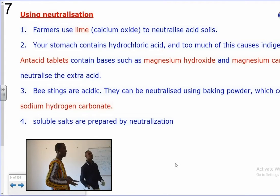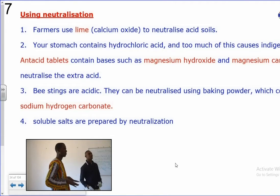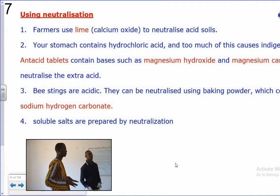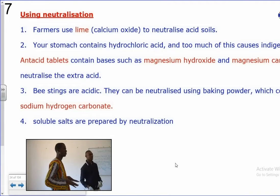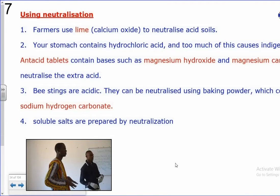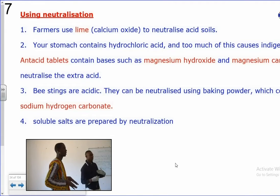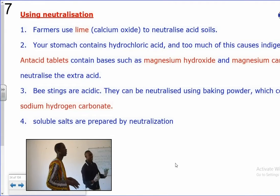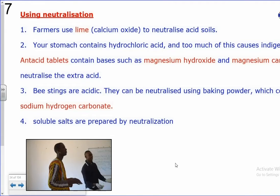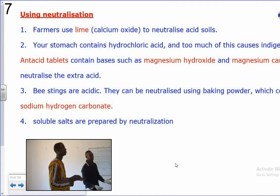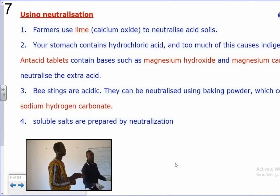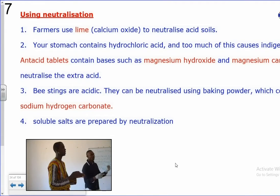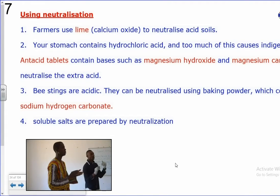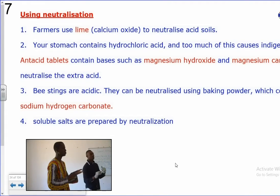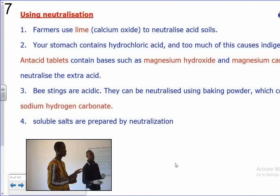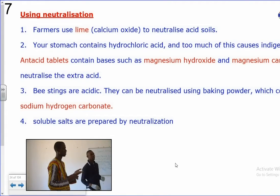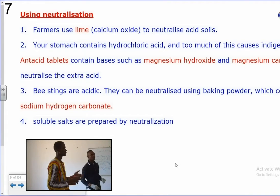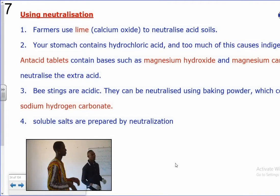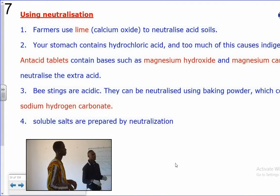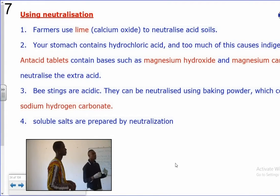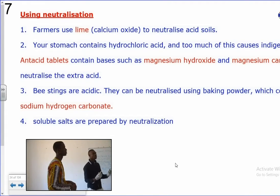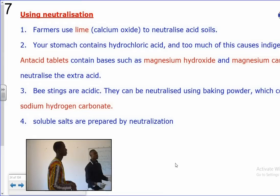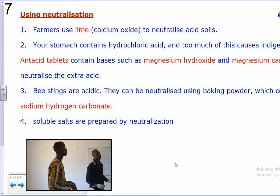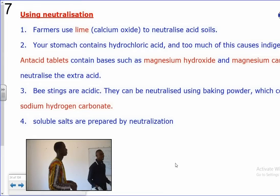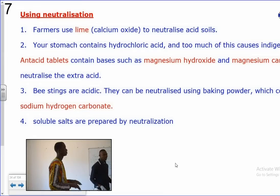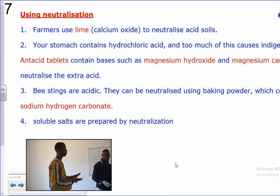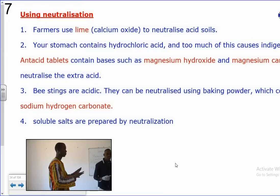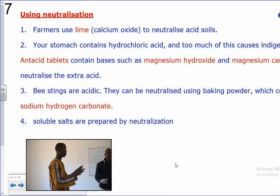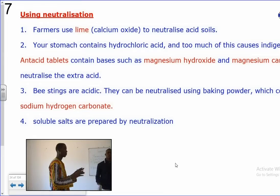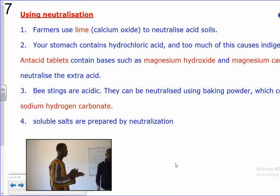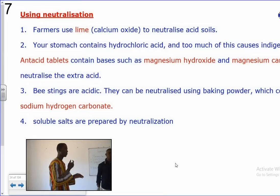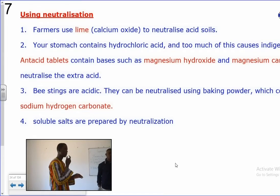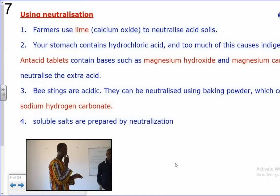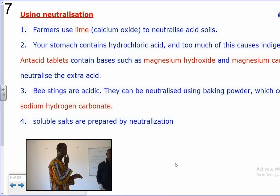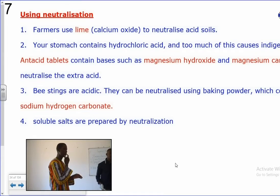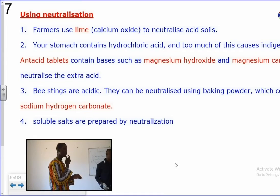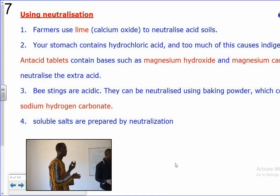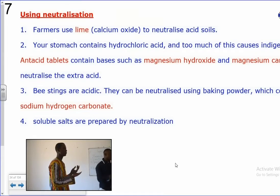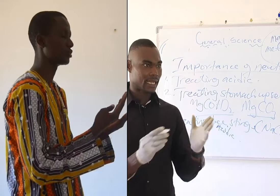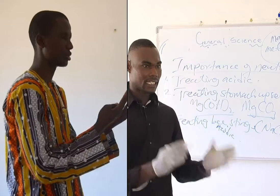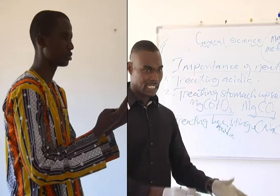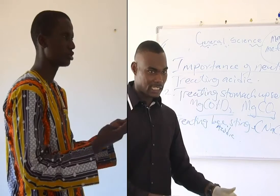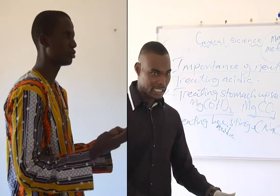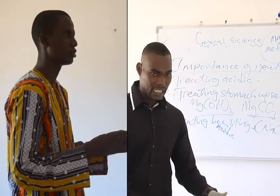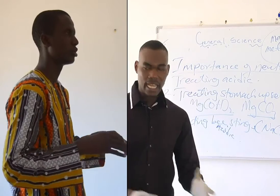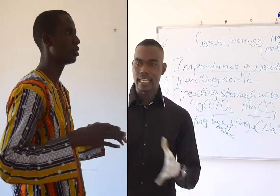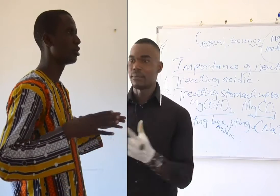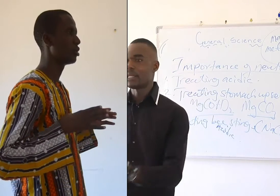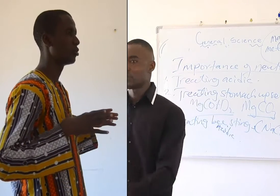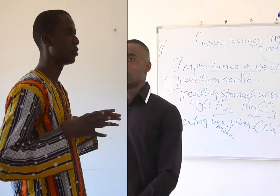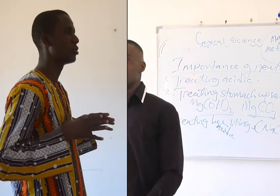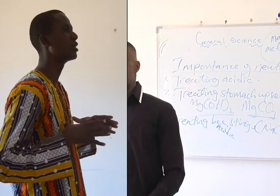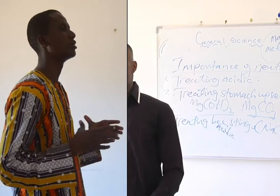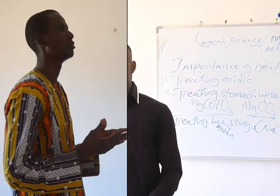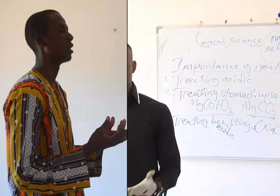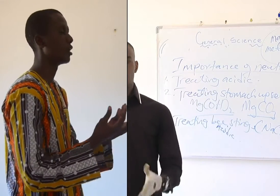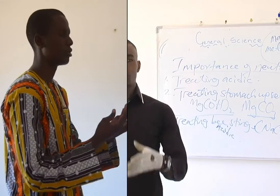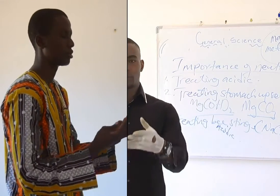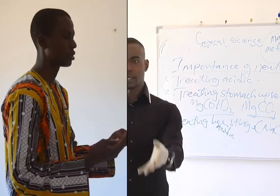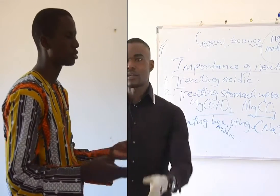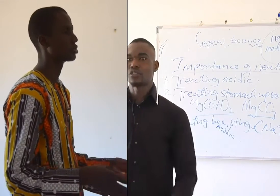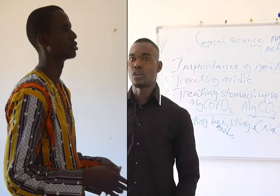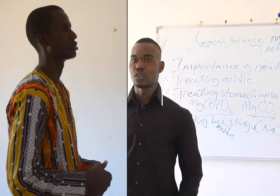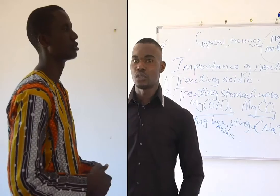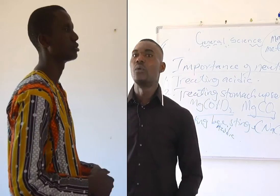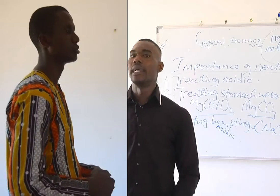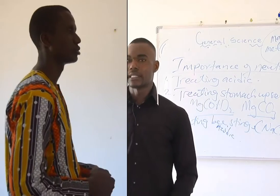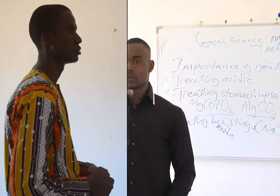are soluble, and to prepare them, we use a method called neutralization, whereby you add an acid and a base together to produce the